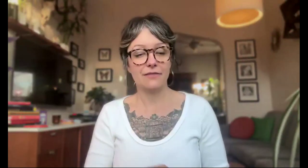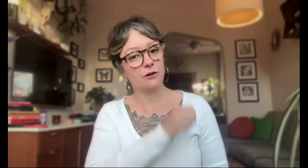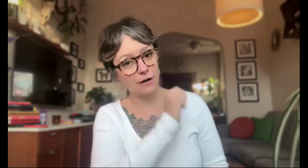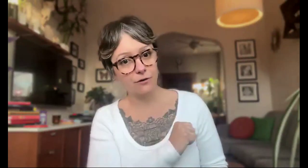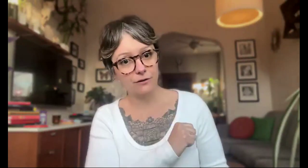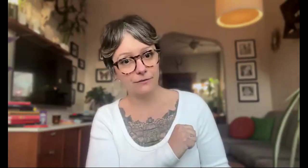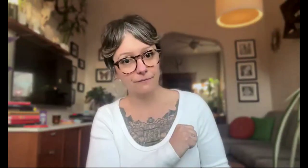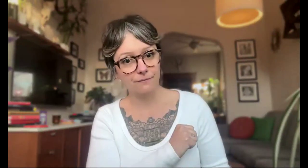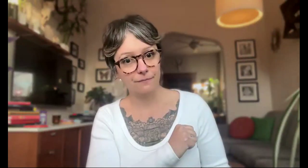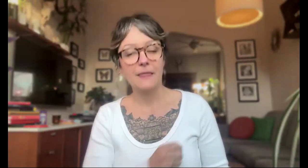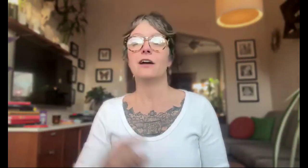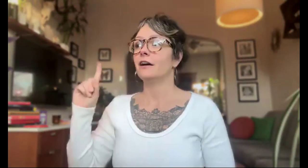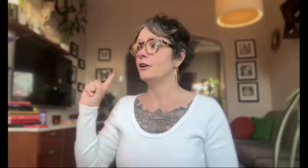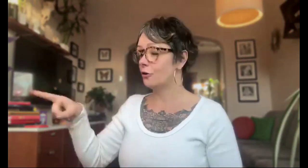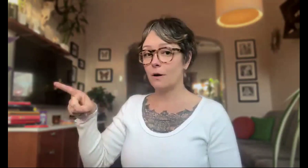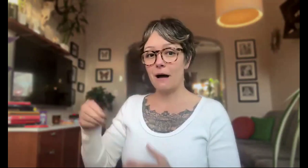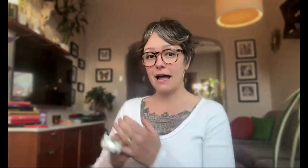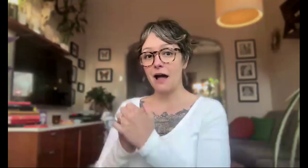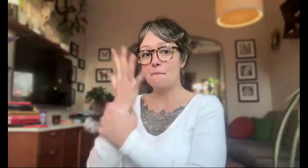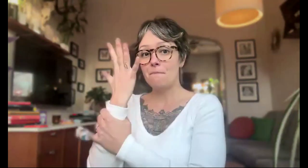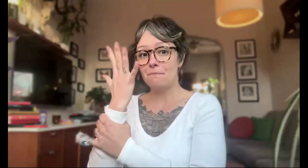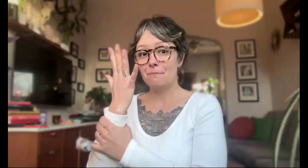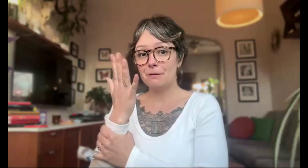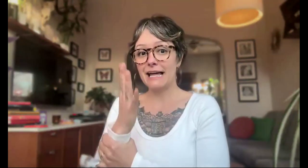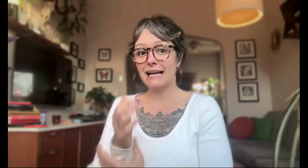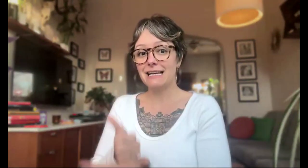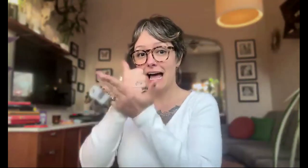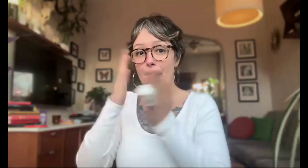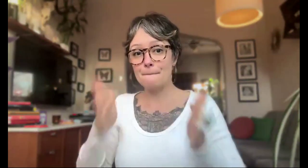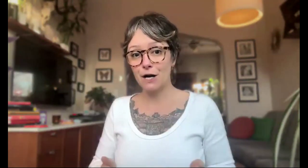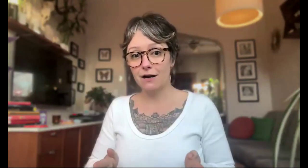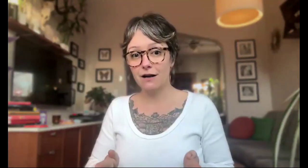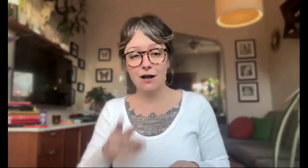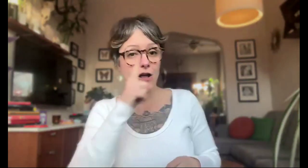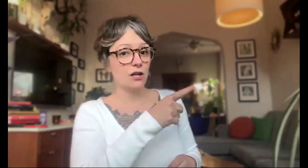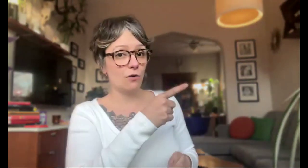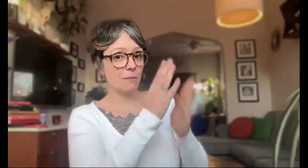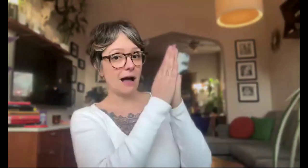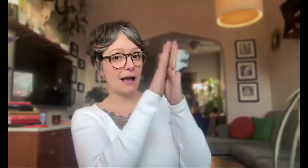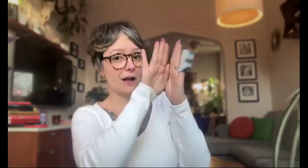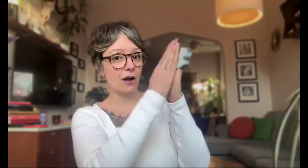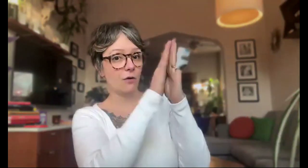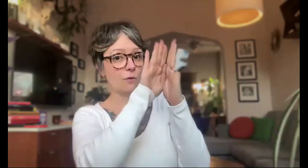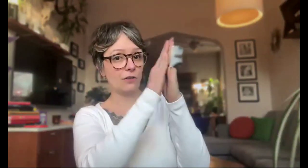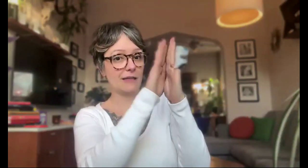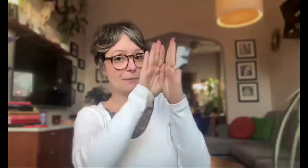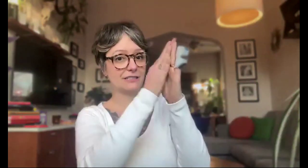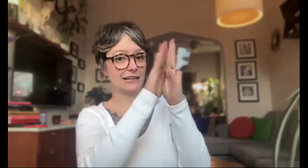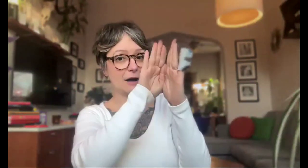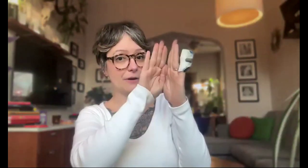And then you mark cold. You're my plant helper. You're my, what do you think that person's going to help